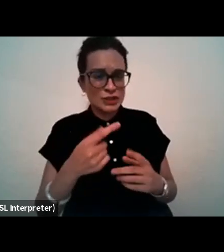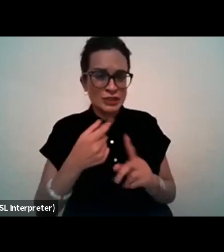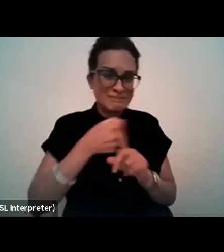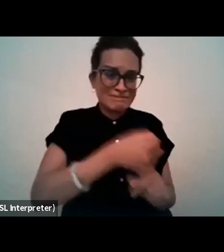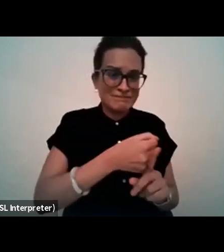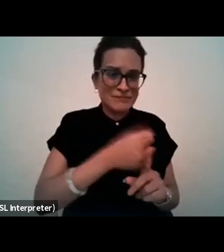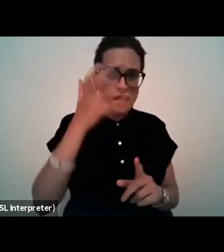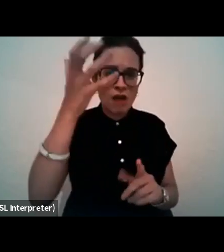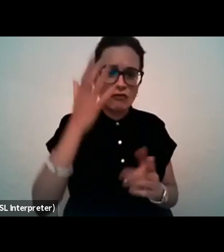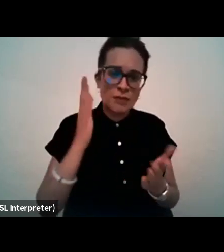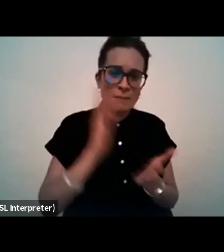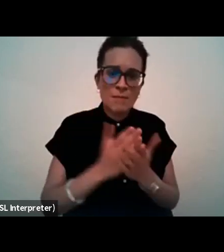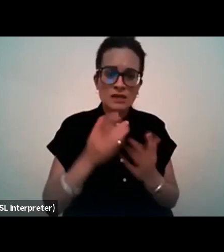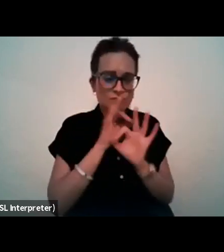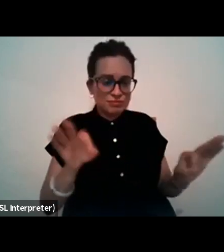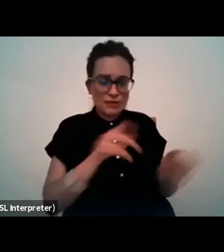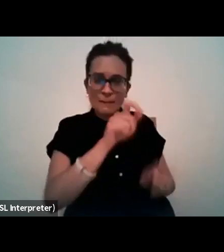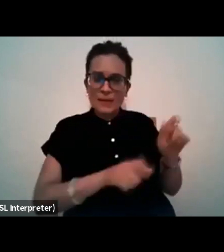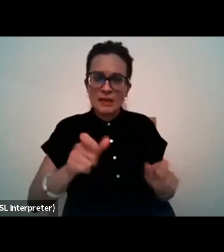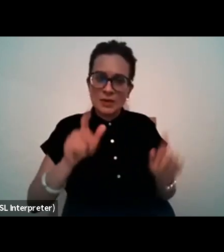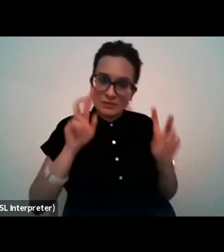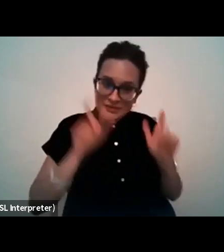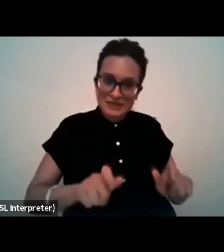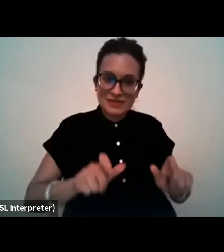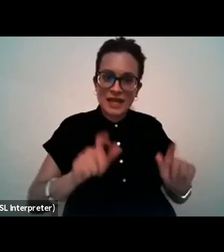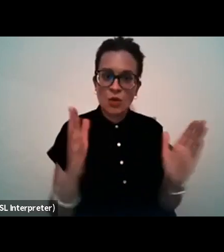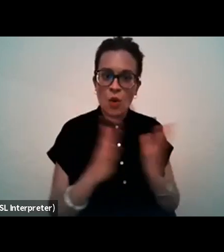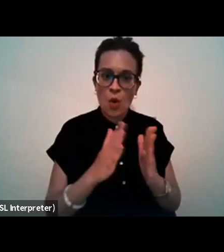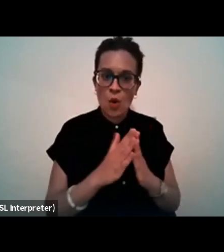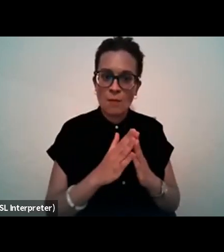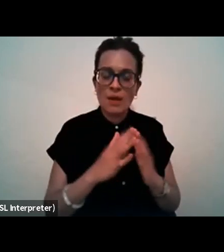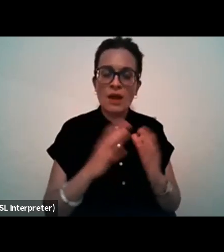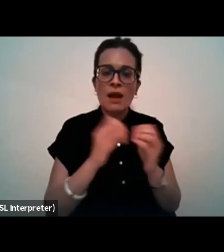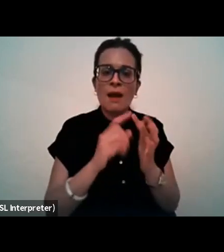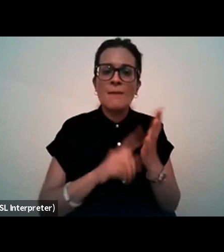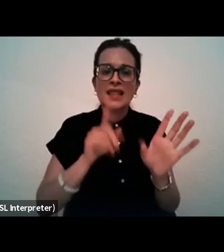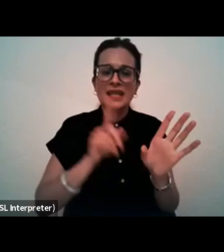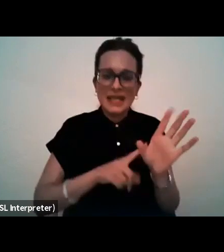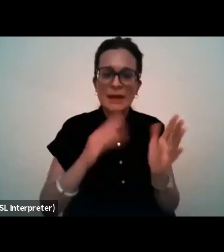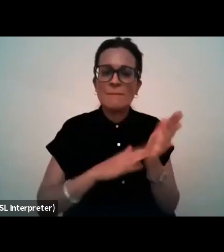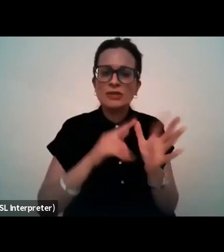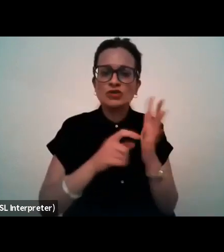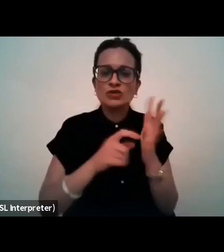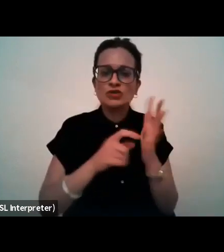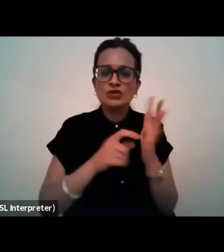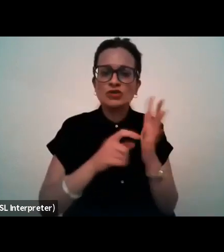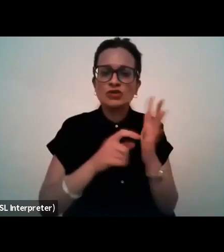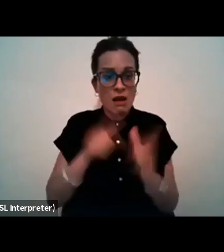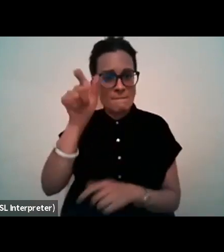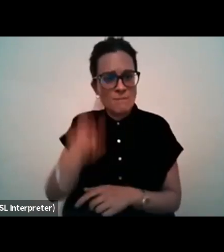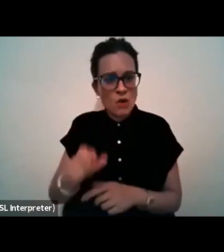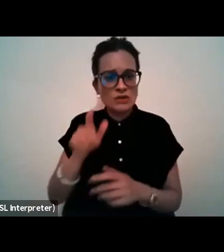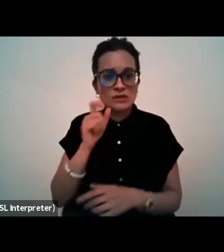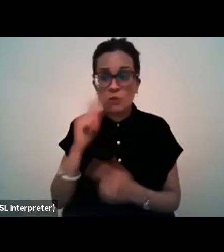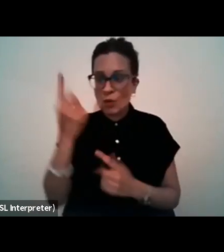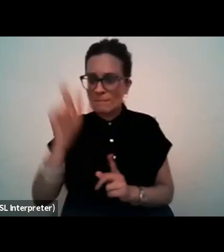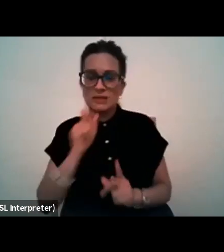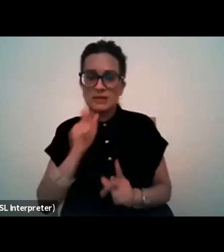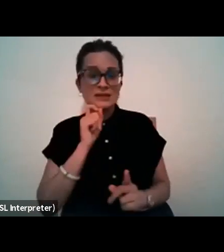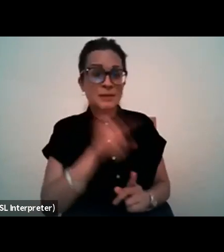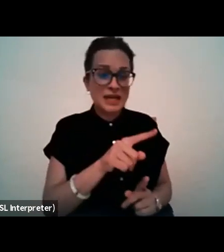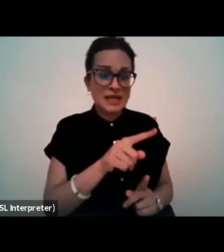at home. The case of Belly Mujinga, the woman spat on at Victoria Station, but was not allowed to